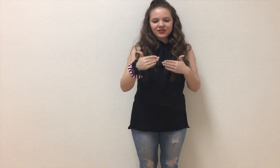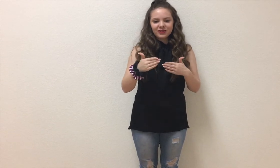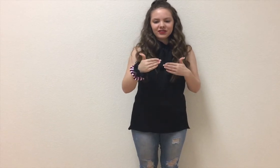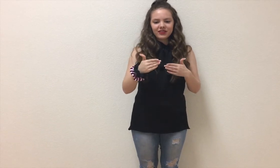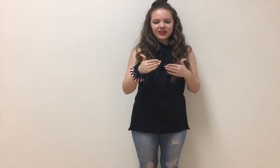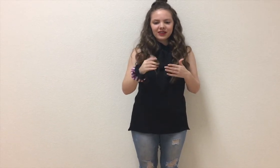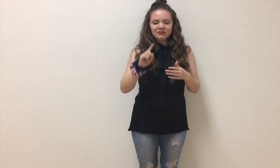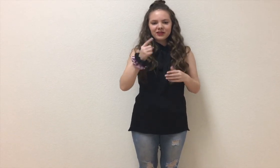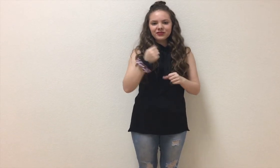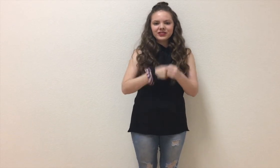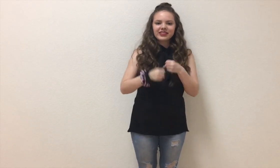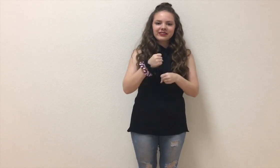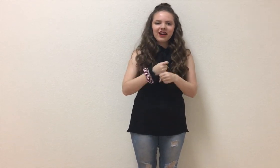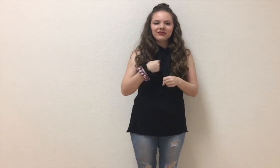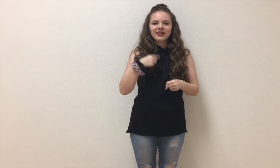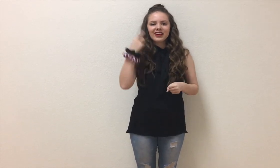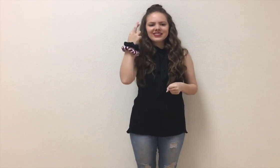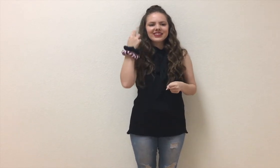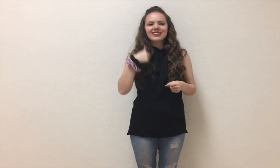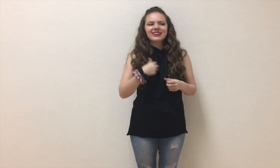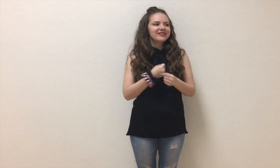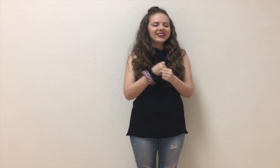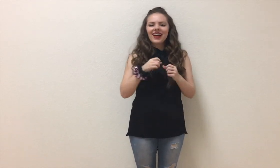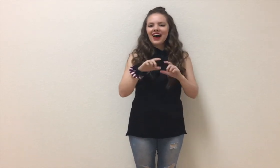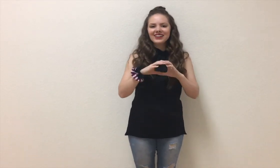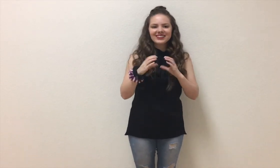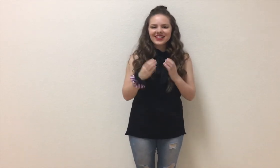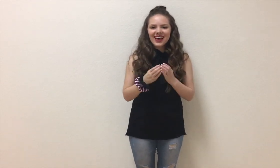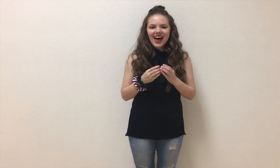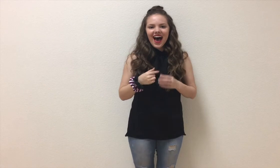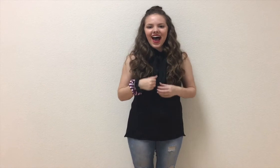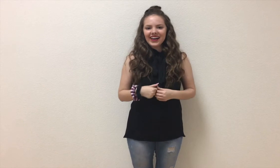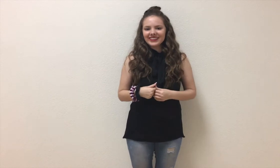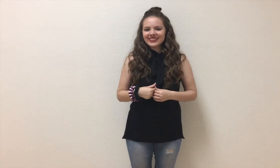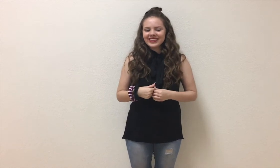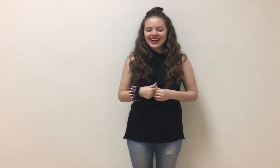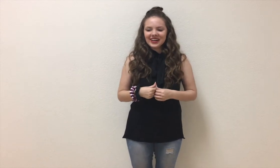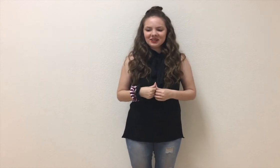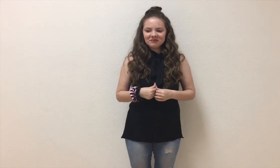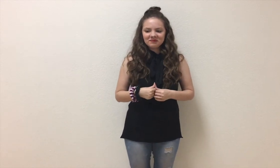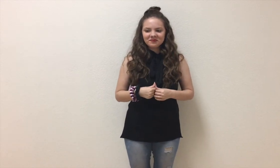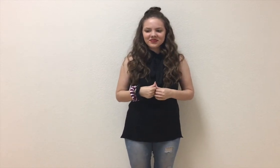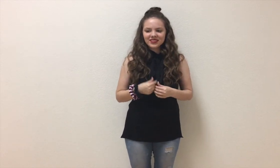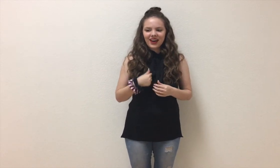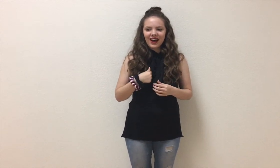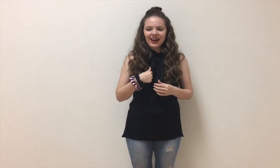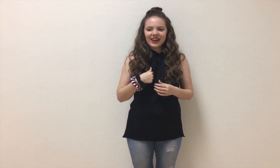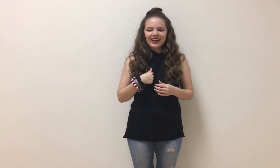after my first year I realized that I loved the class, and I